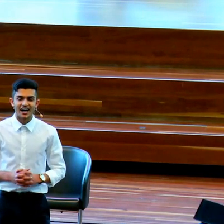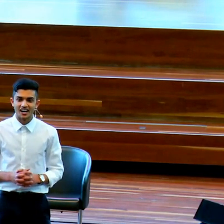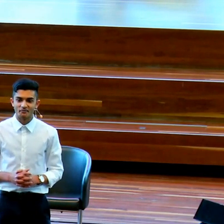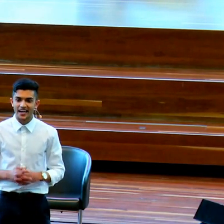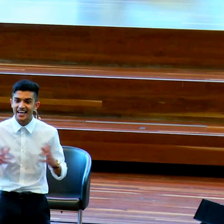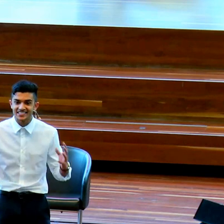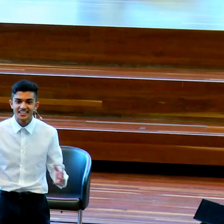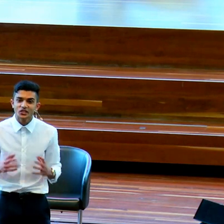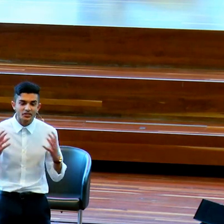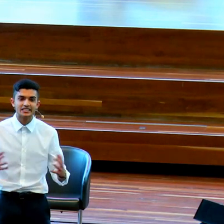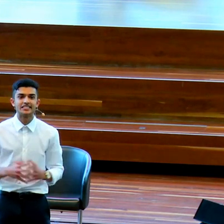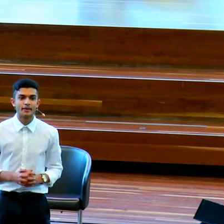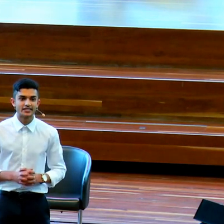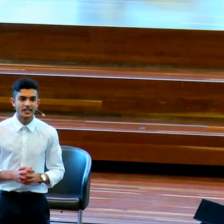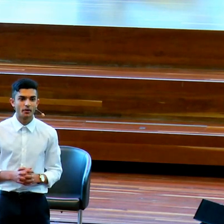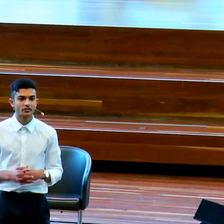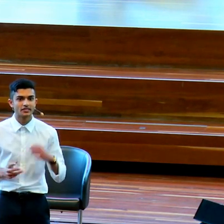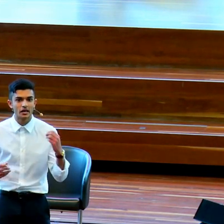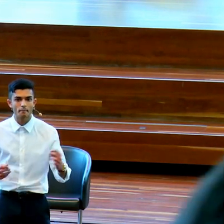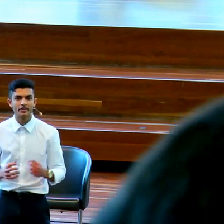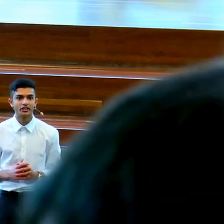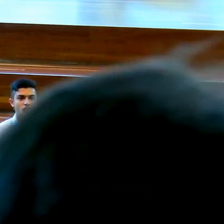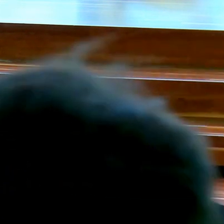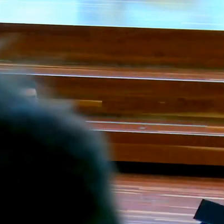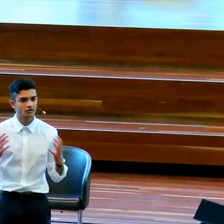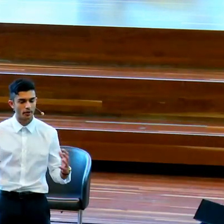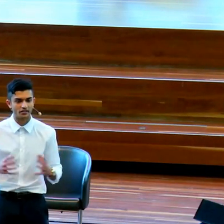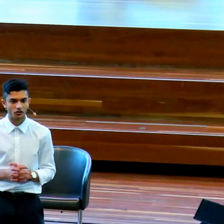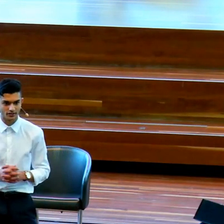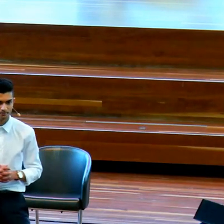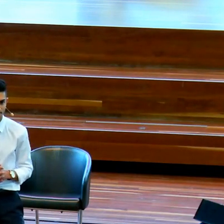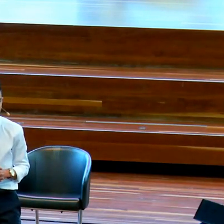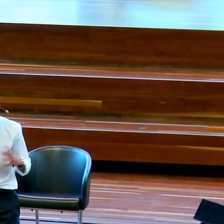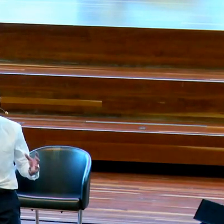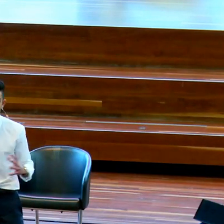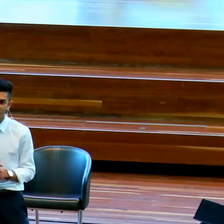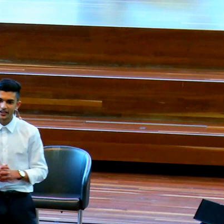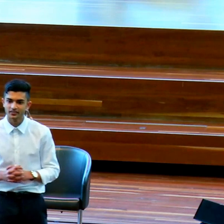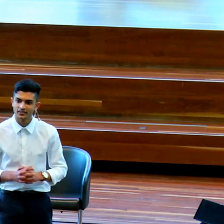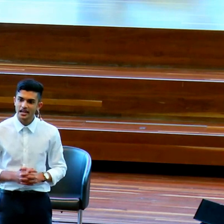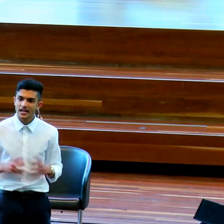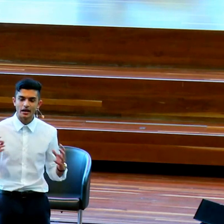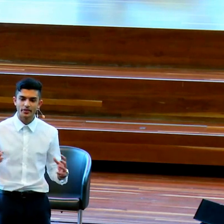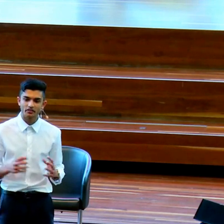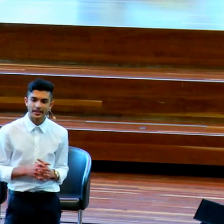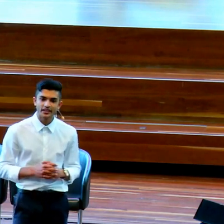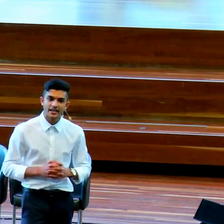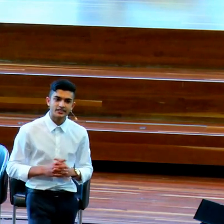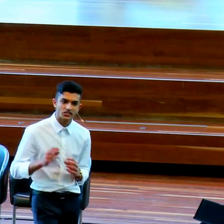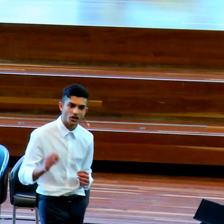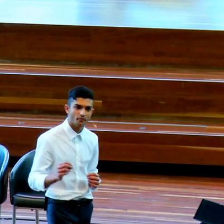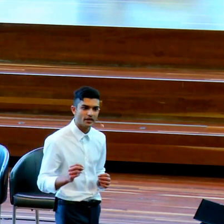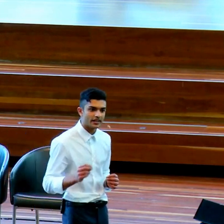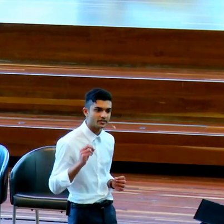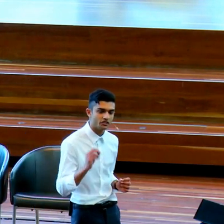rules. And just step outside the box, be original, break the rules. And number three